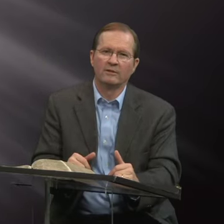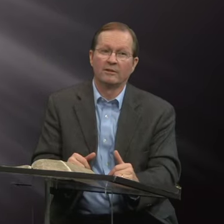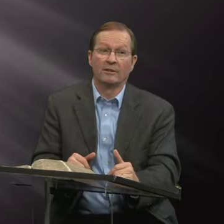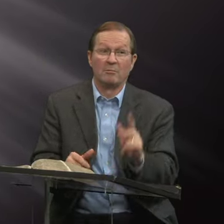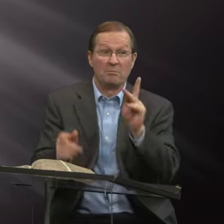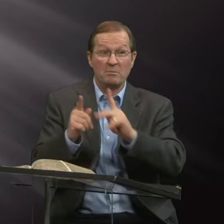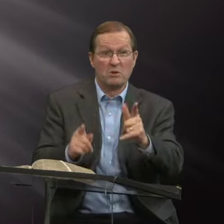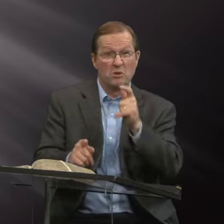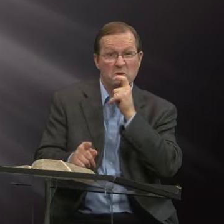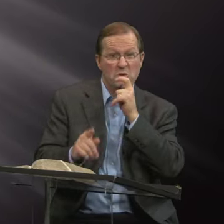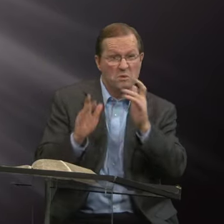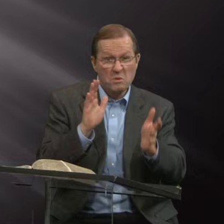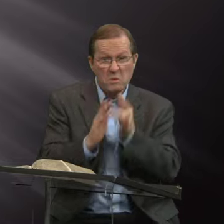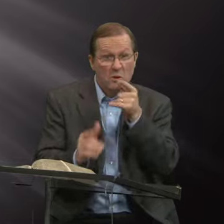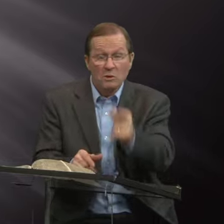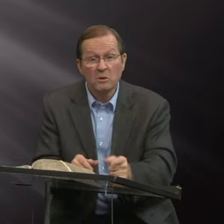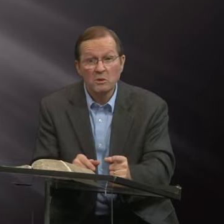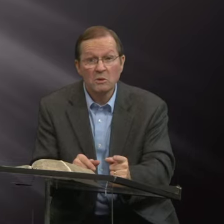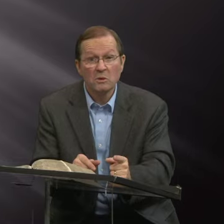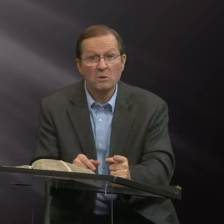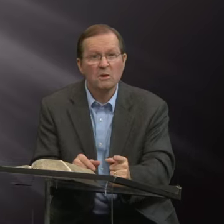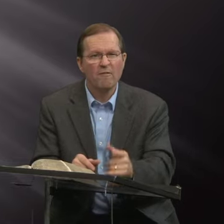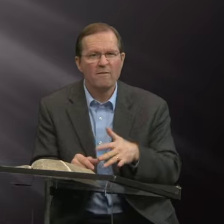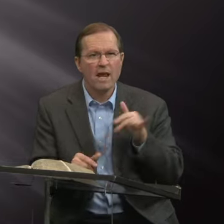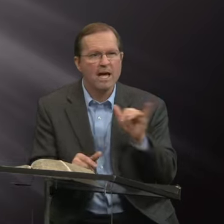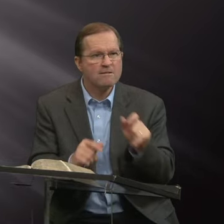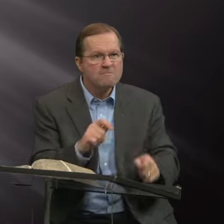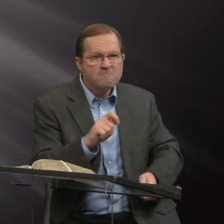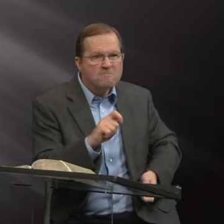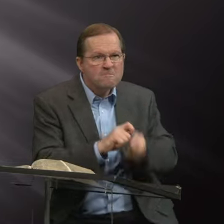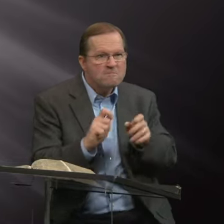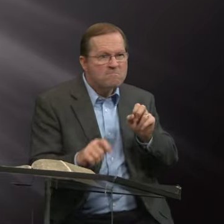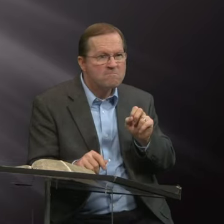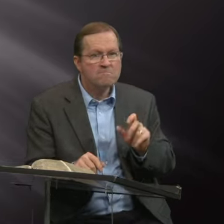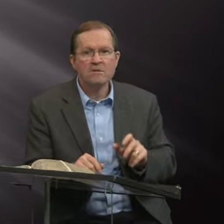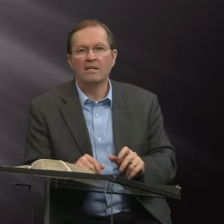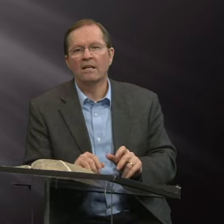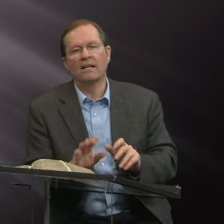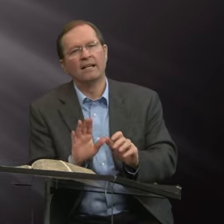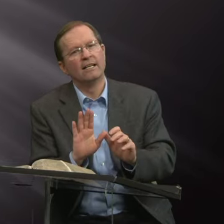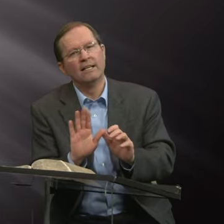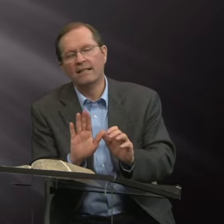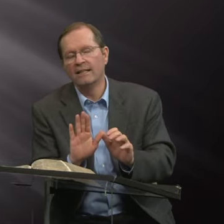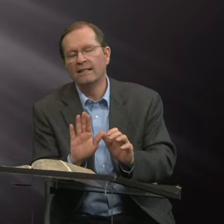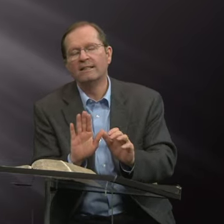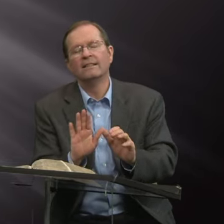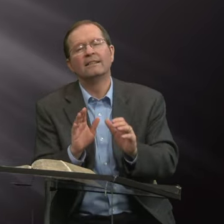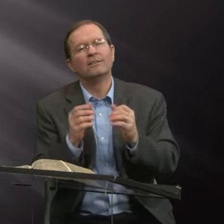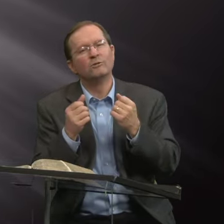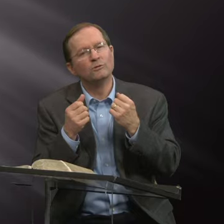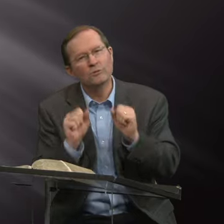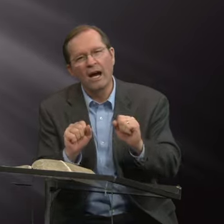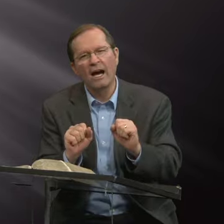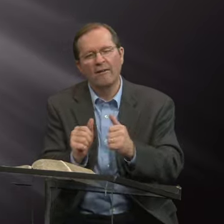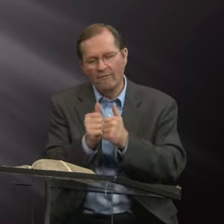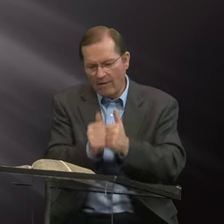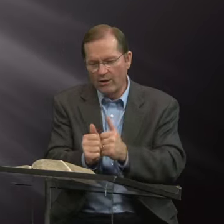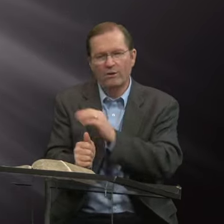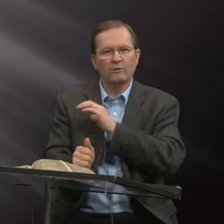But how is your heart? Do people take advantage of you and you feel like revenge back toward